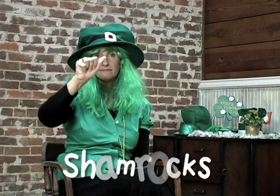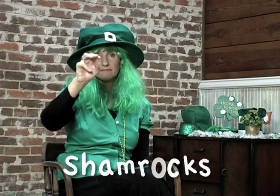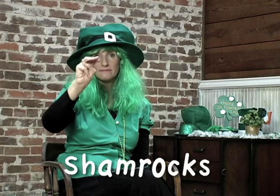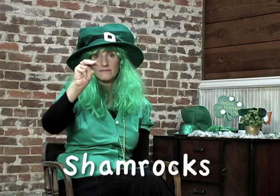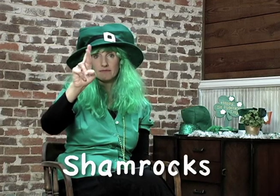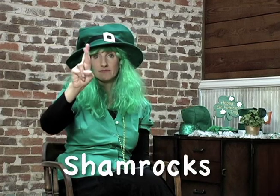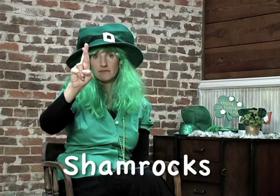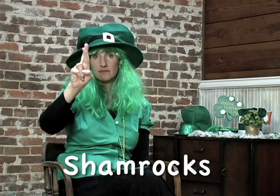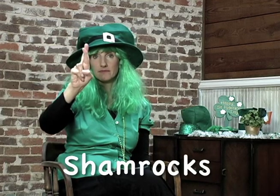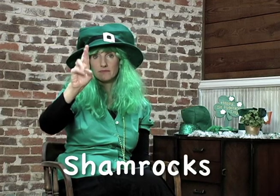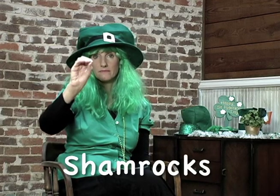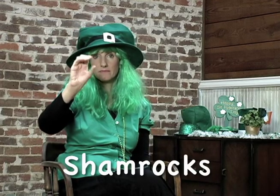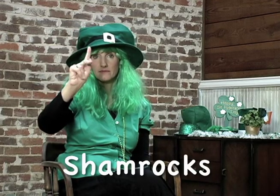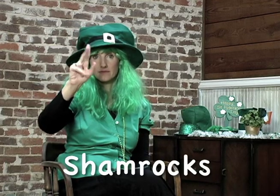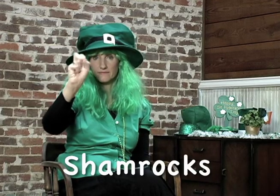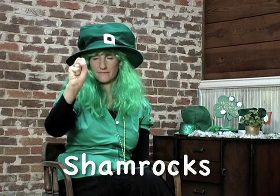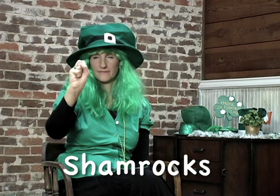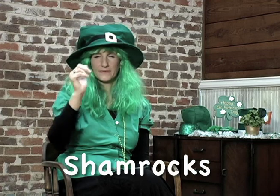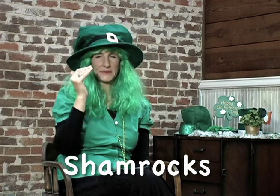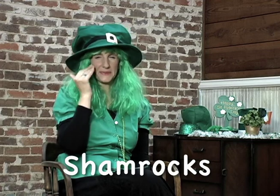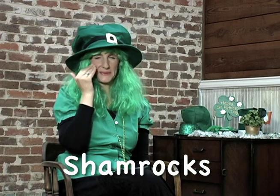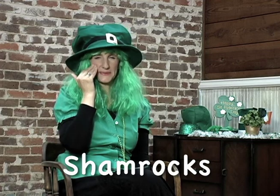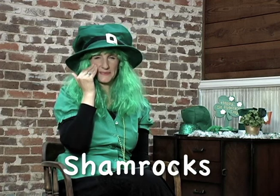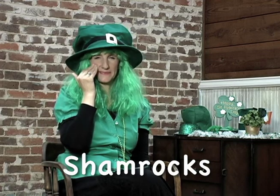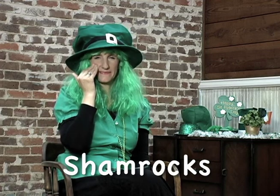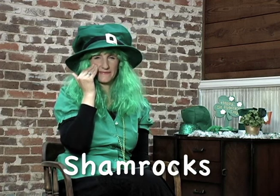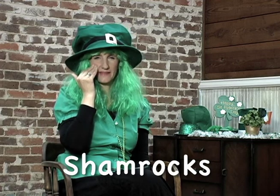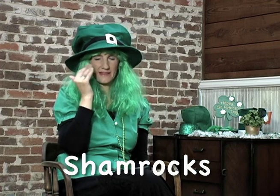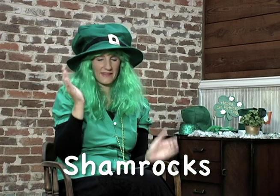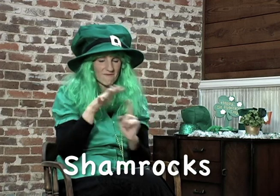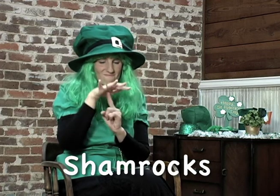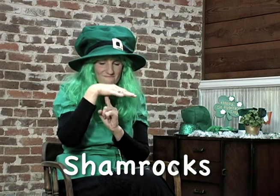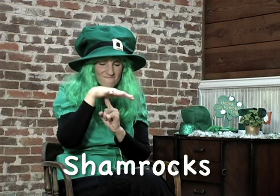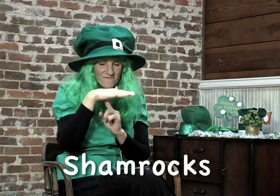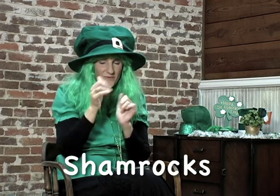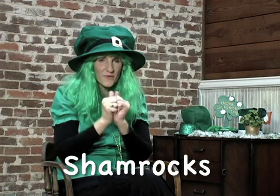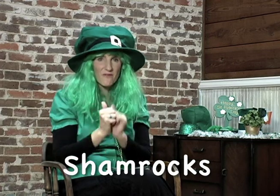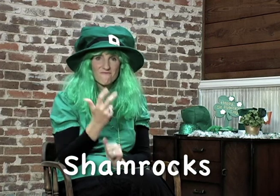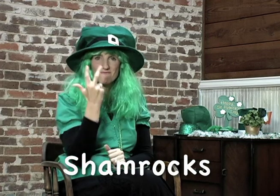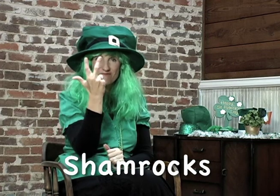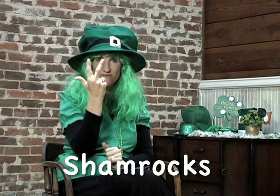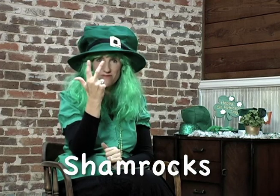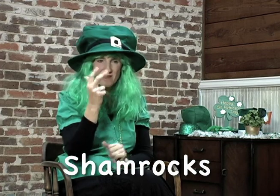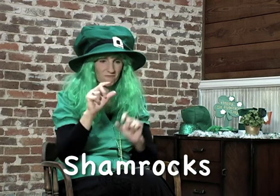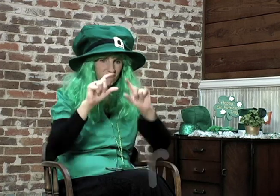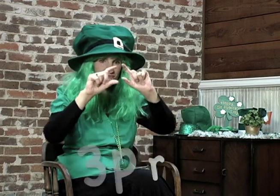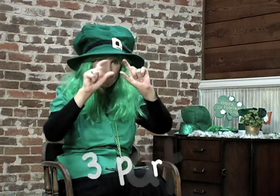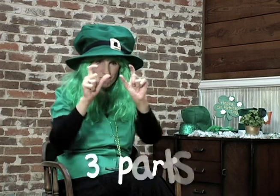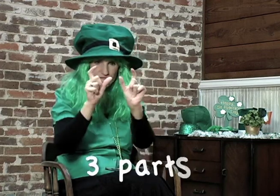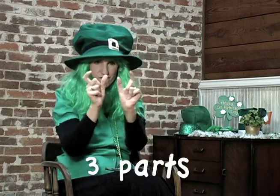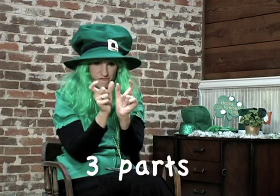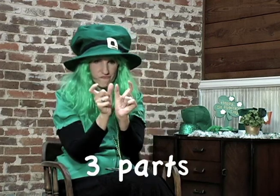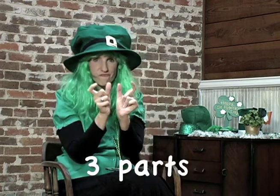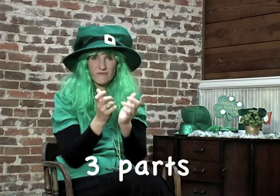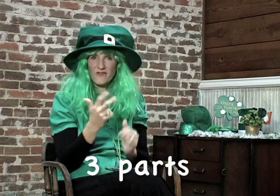They're shamrocks. You know, those little leaves with three different